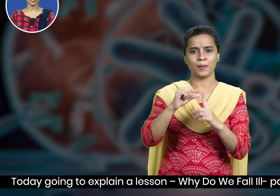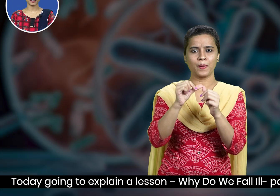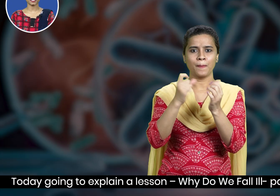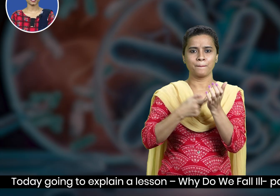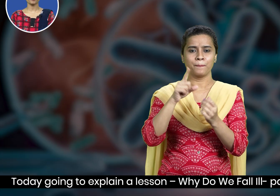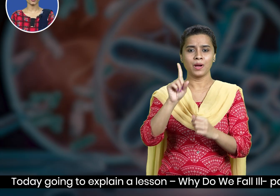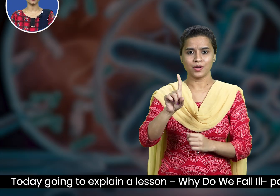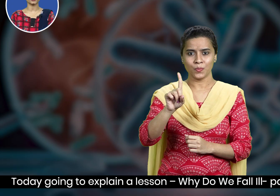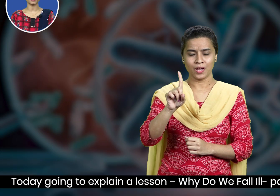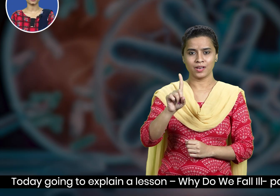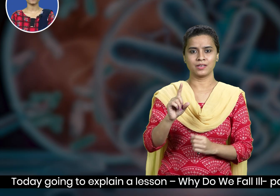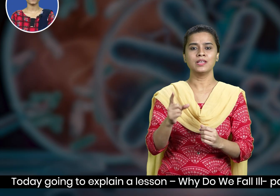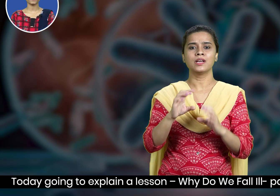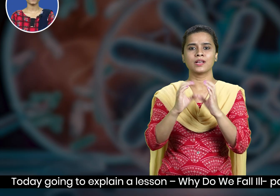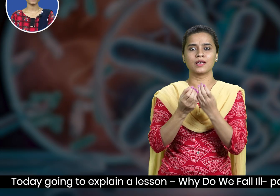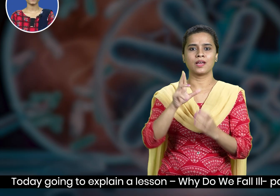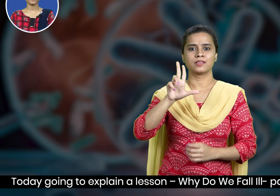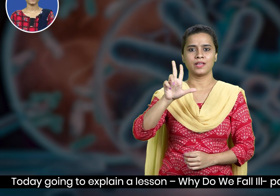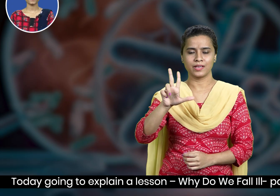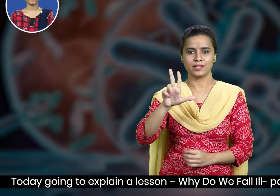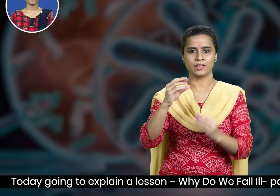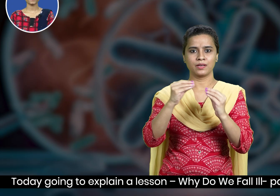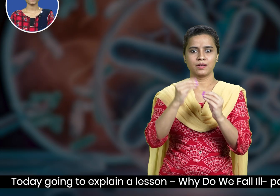Class 8 Biology.